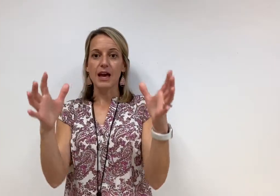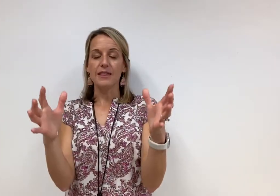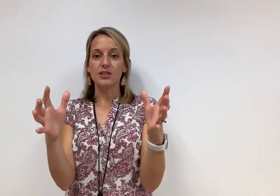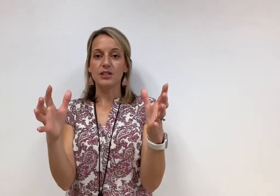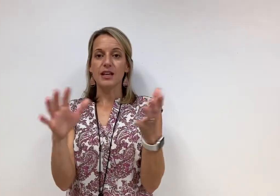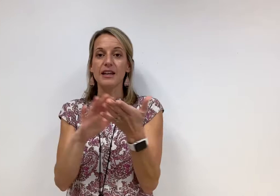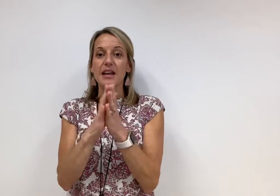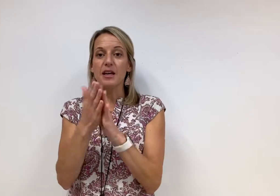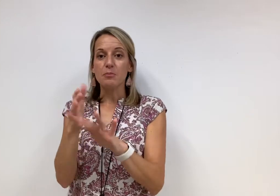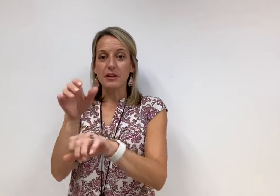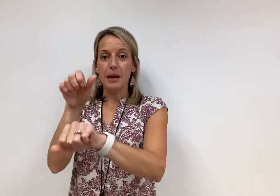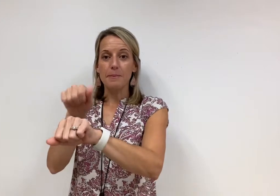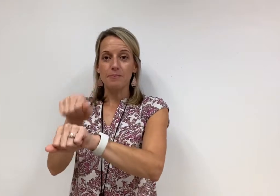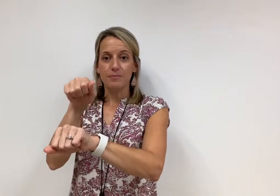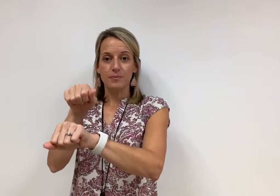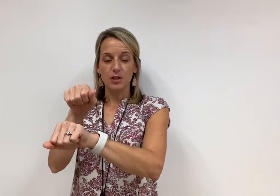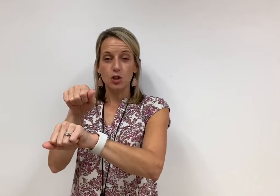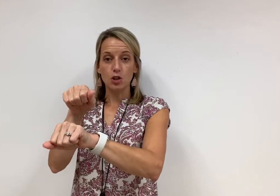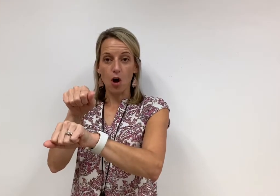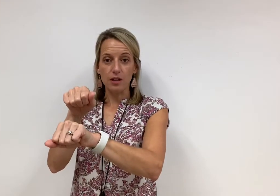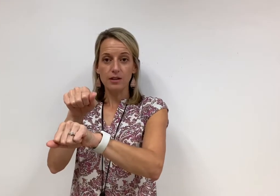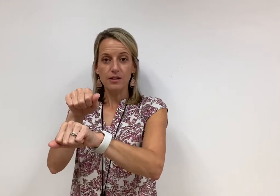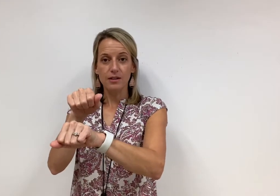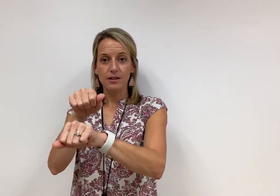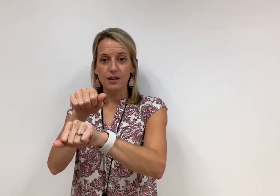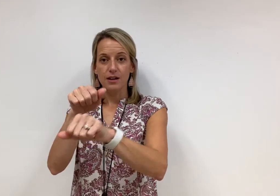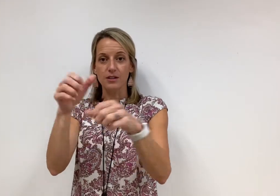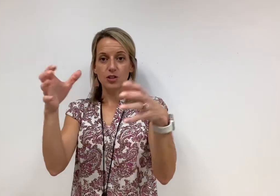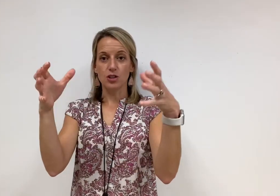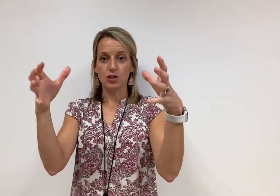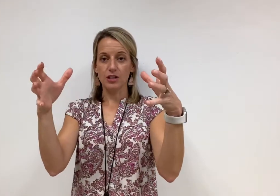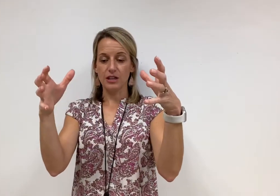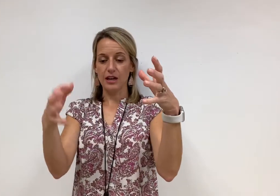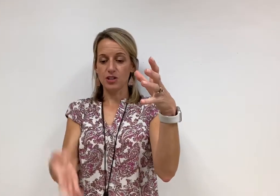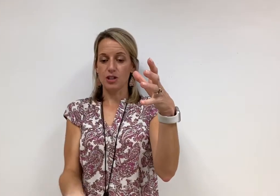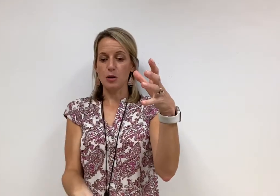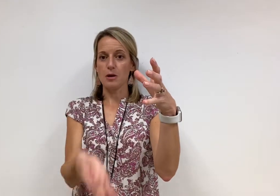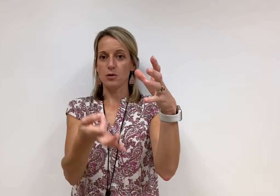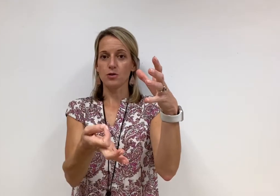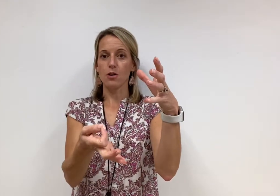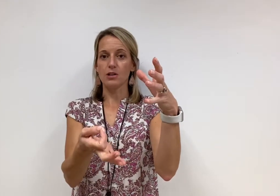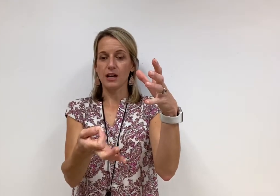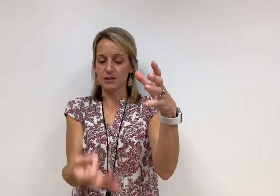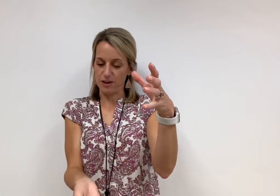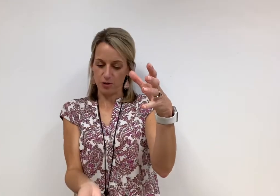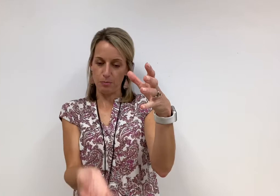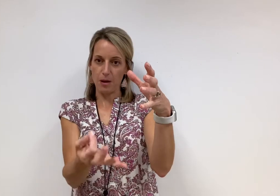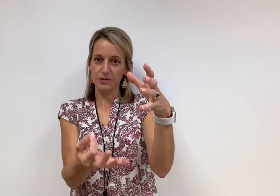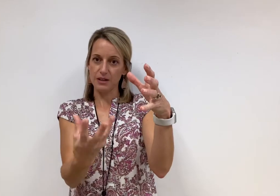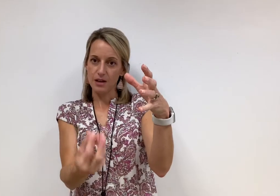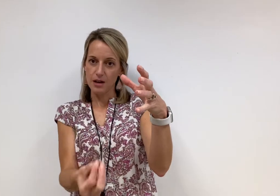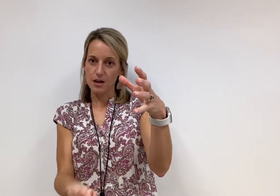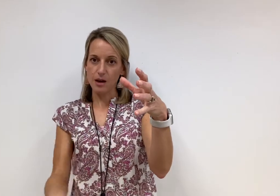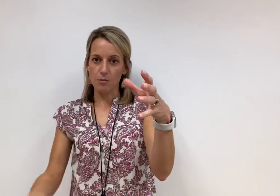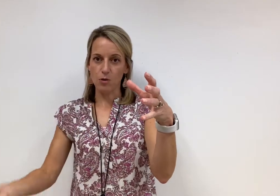then she said it became solid, and then she took it and those are all classifiers, popped it and pulled the